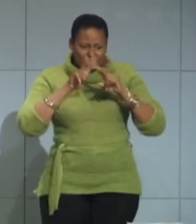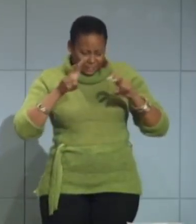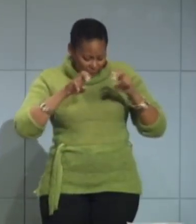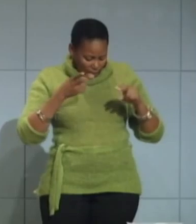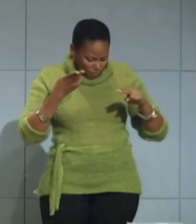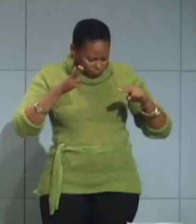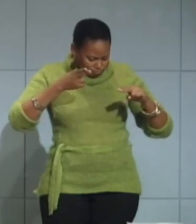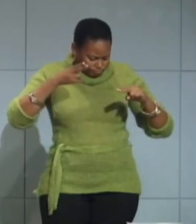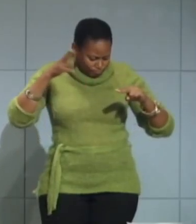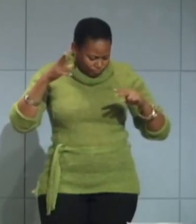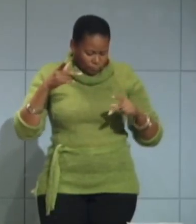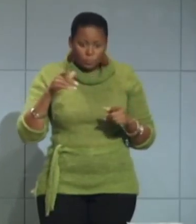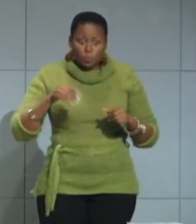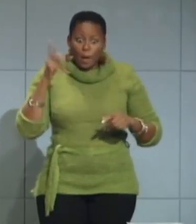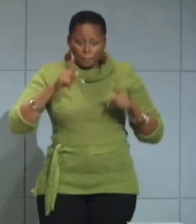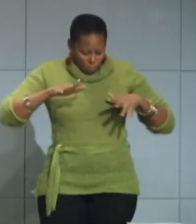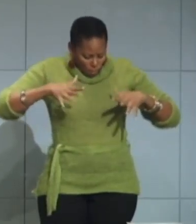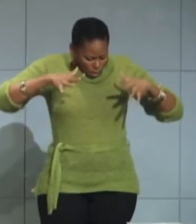Alex Nelson.